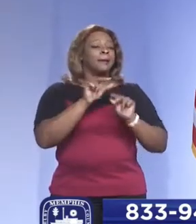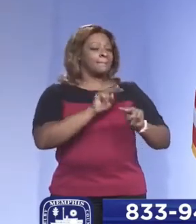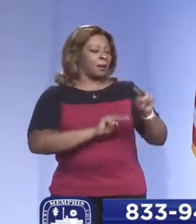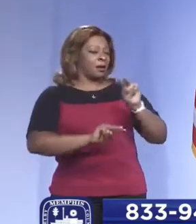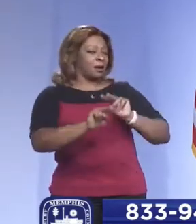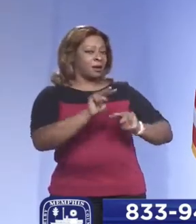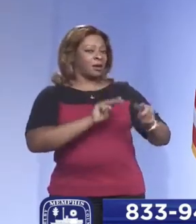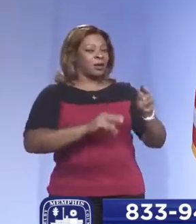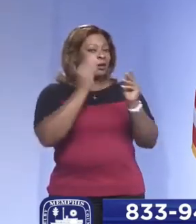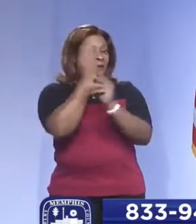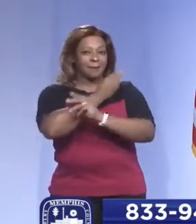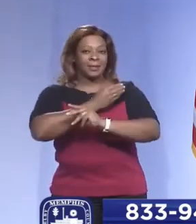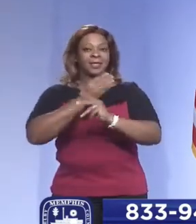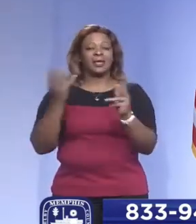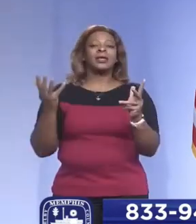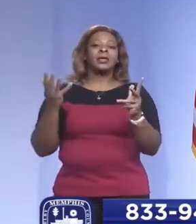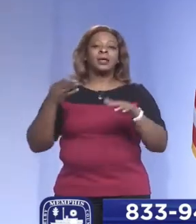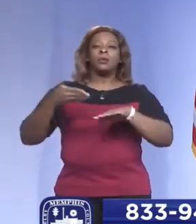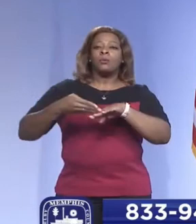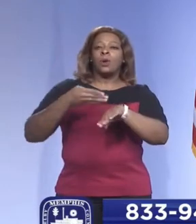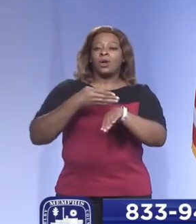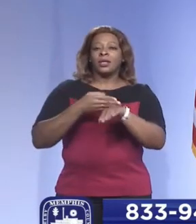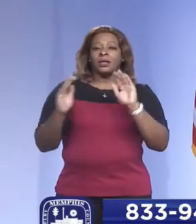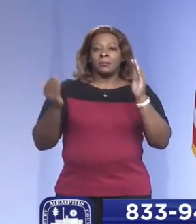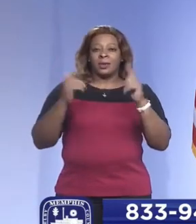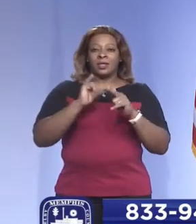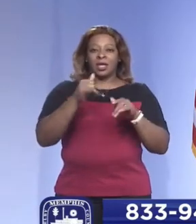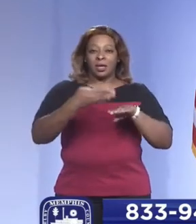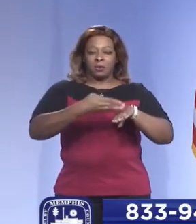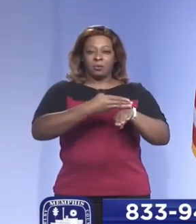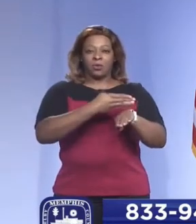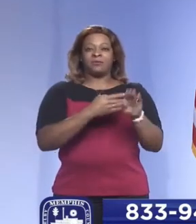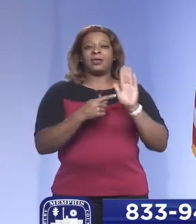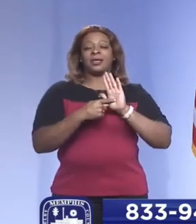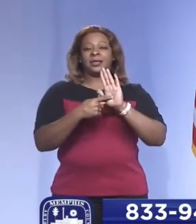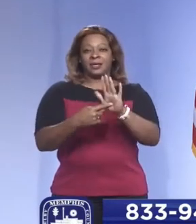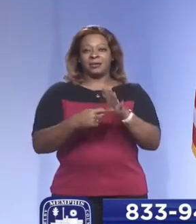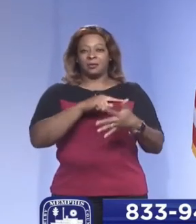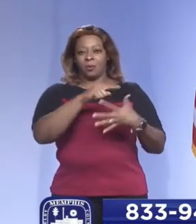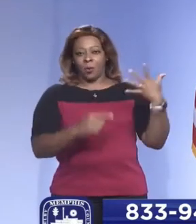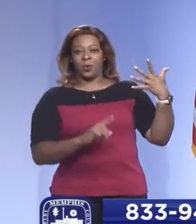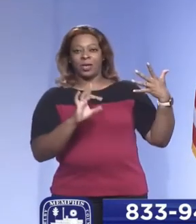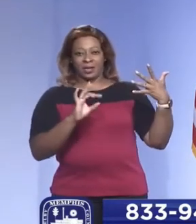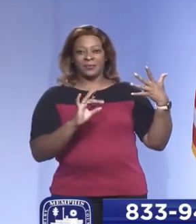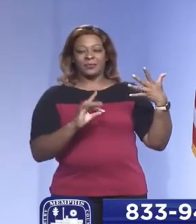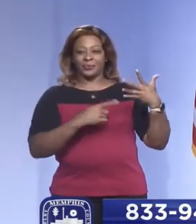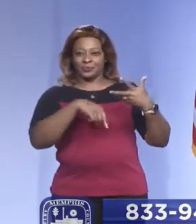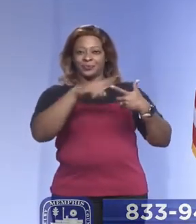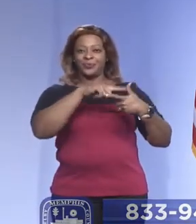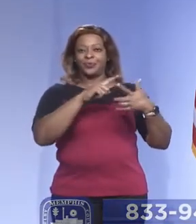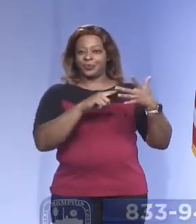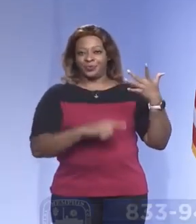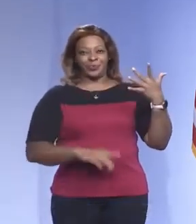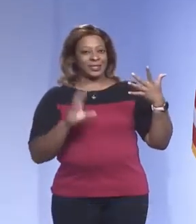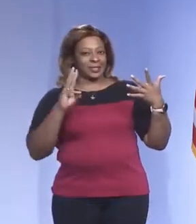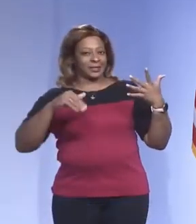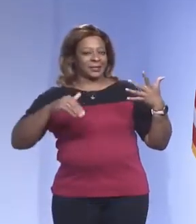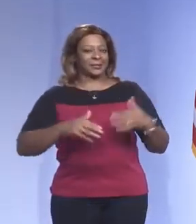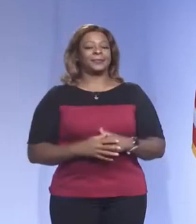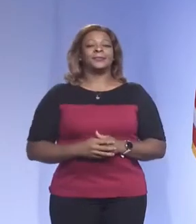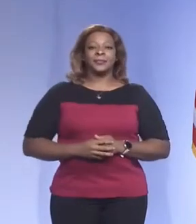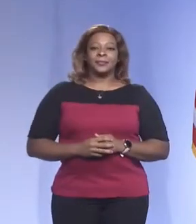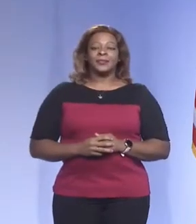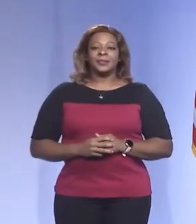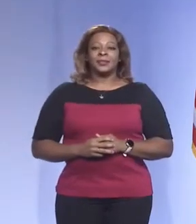that and update people on progress against those improvement indicators on a weekly basis. In terms